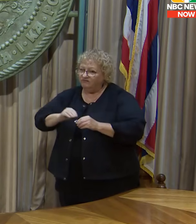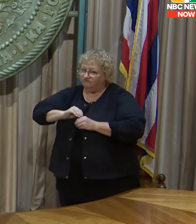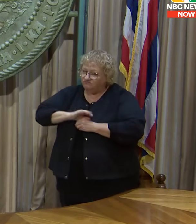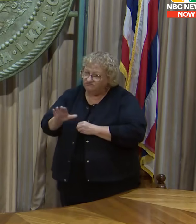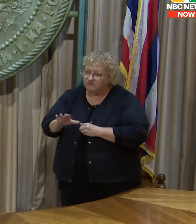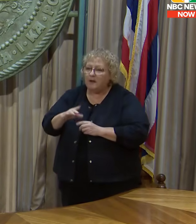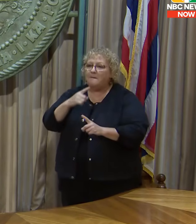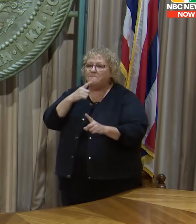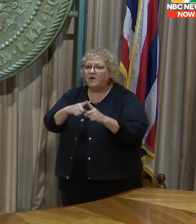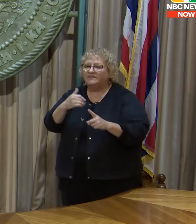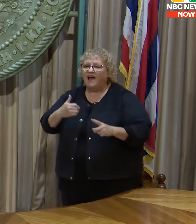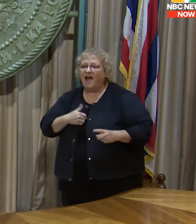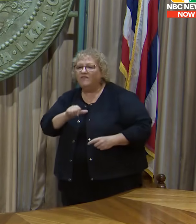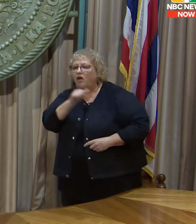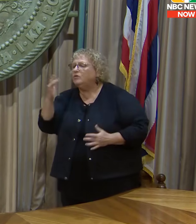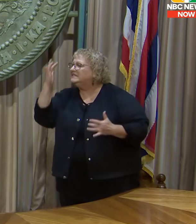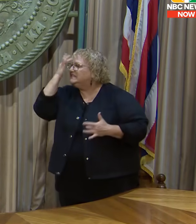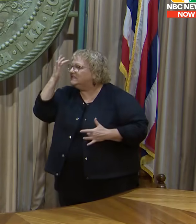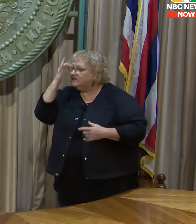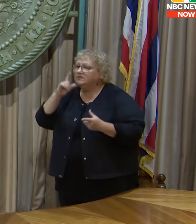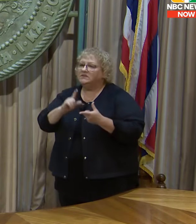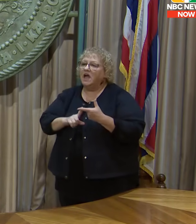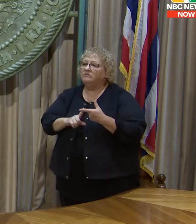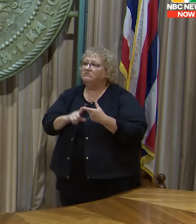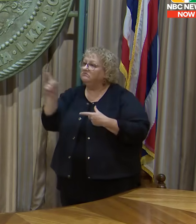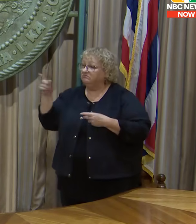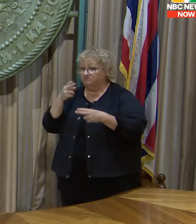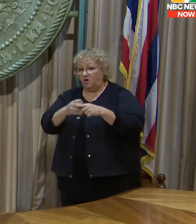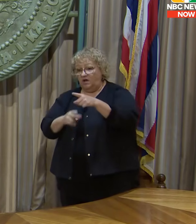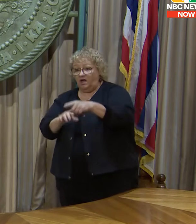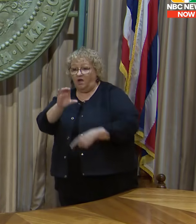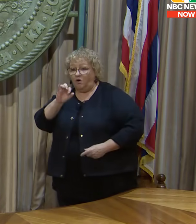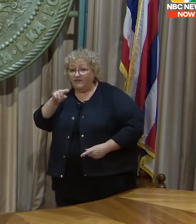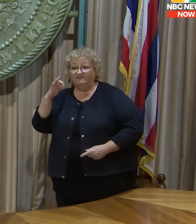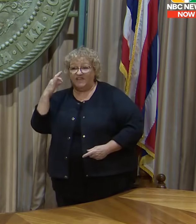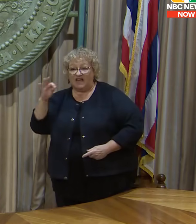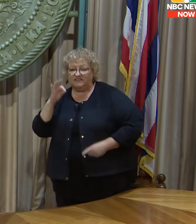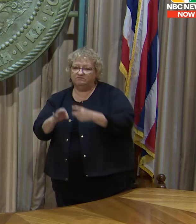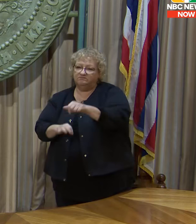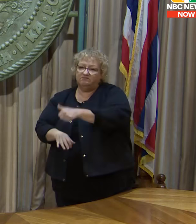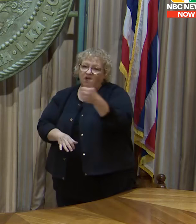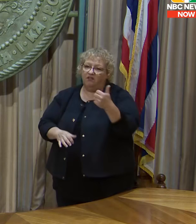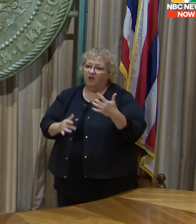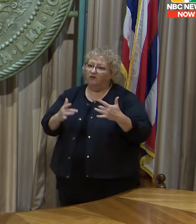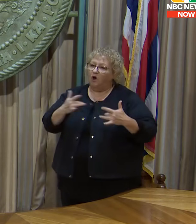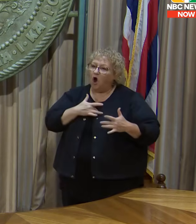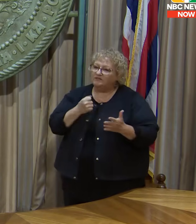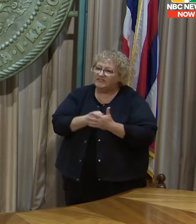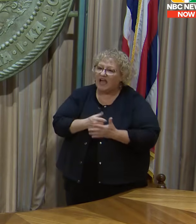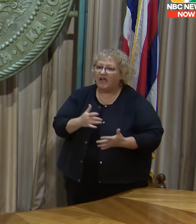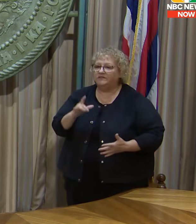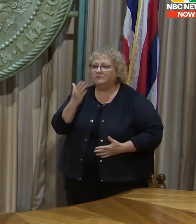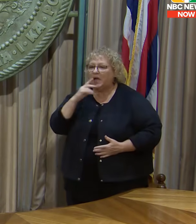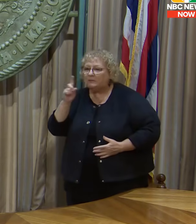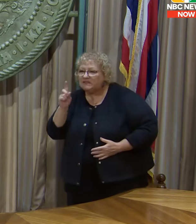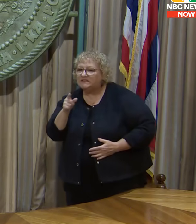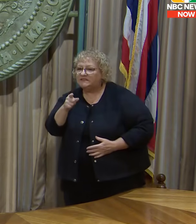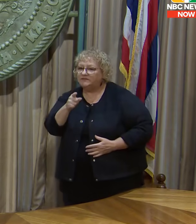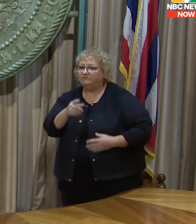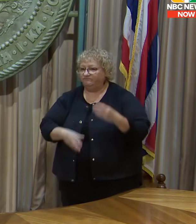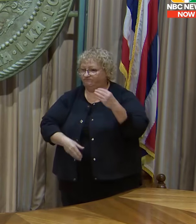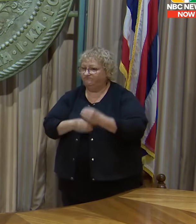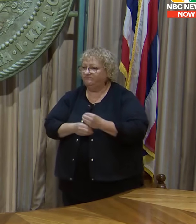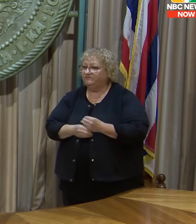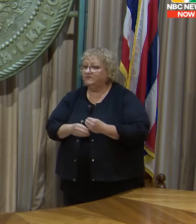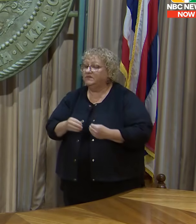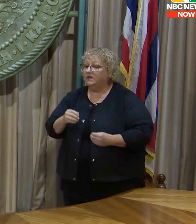health issues, will the hospital or DOH record it as a death from COVID-19 or the other pre-existing health issue? If the individual